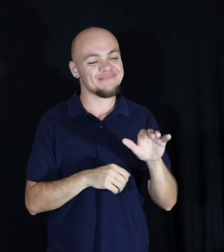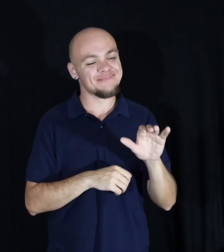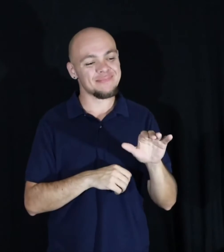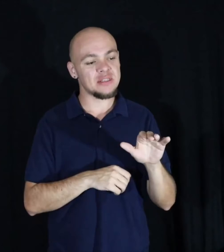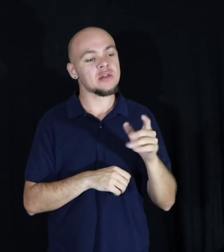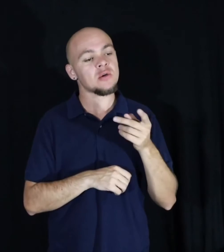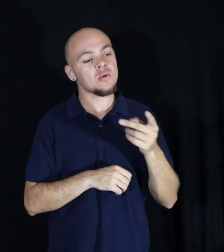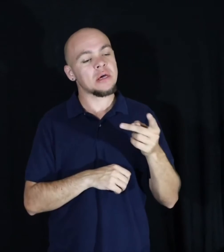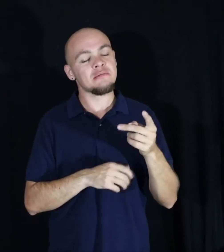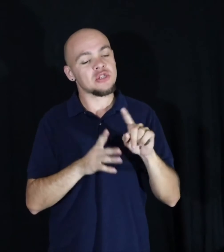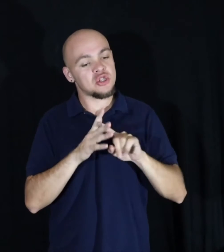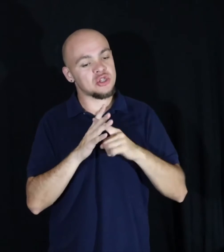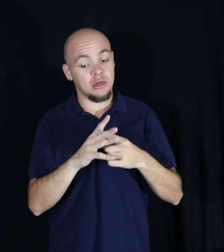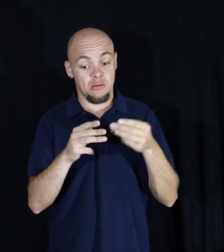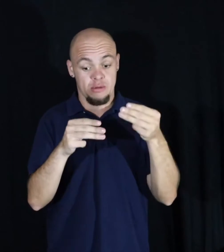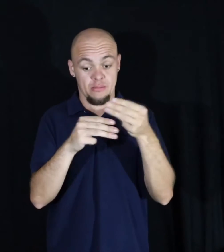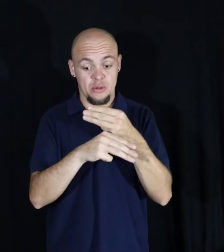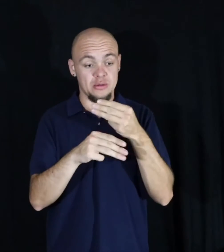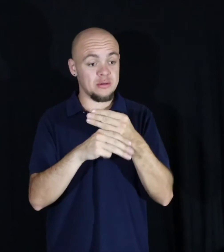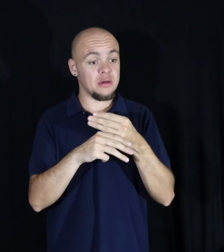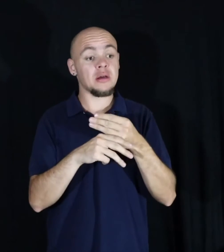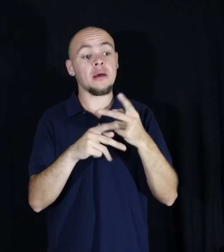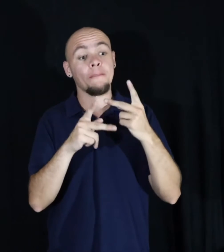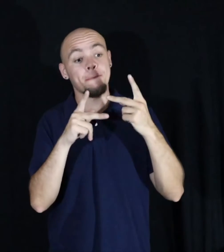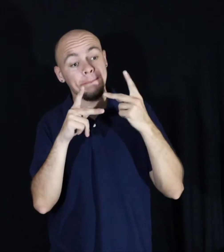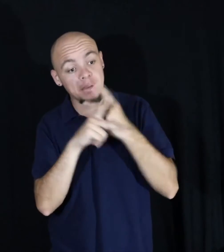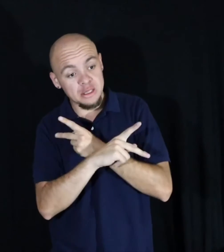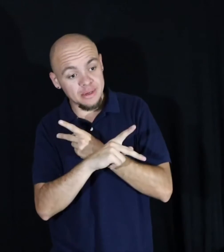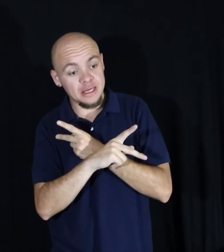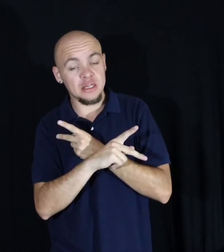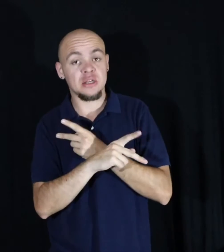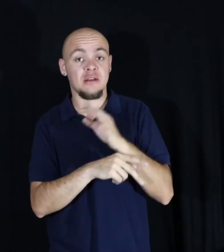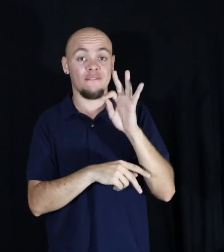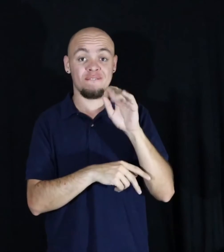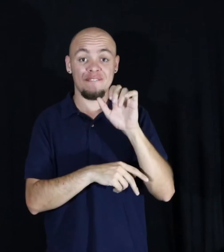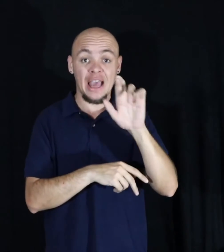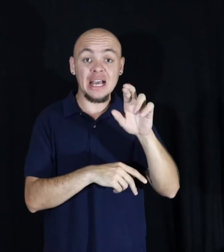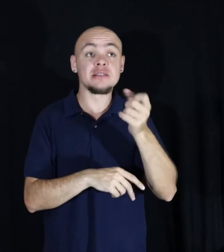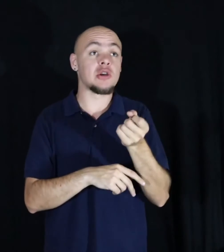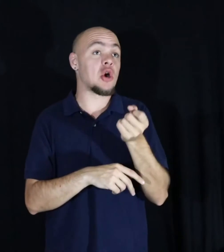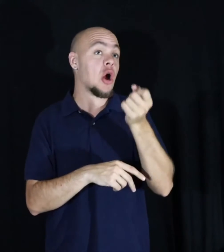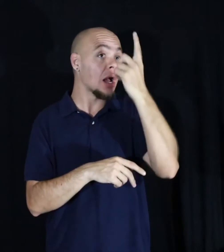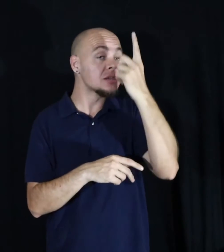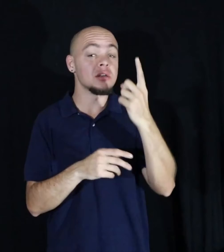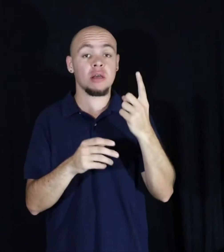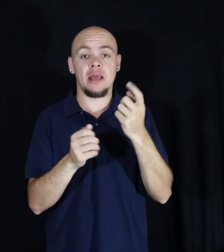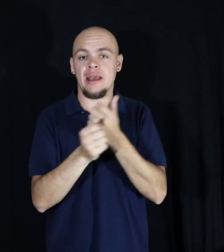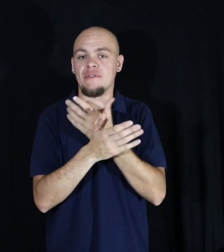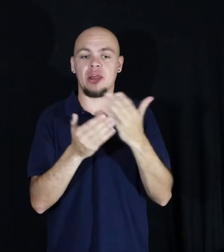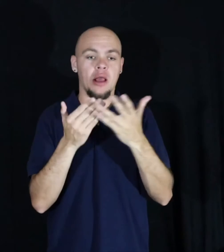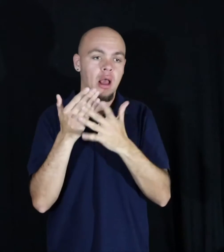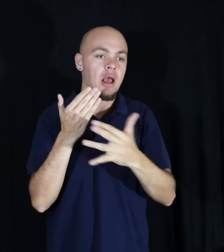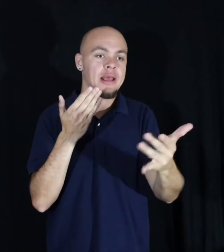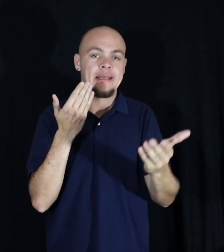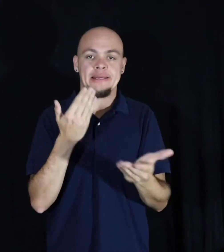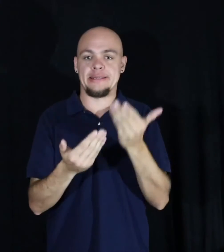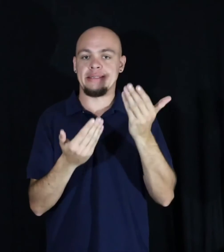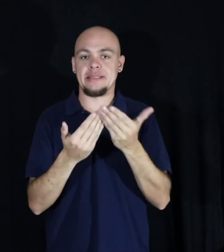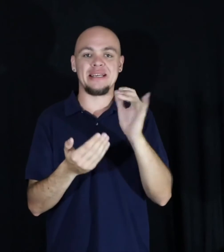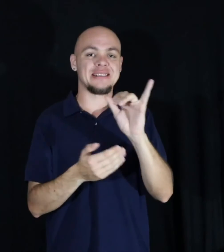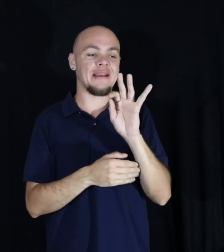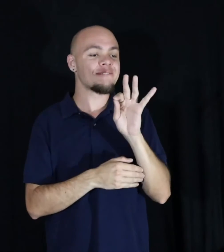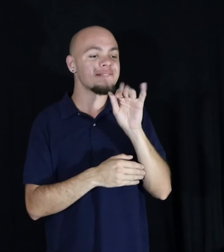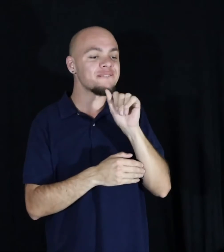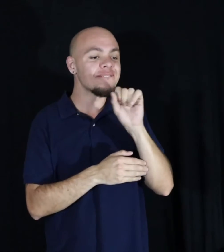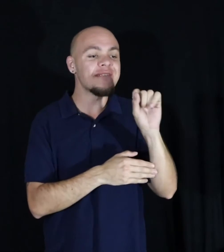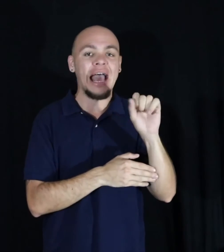we have to start with multiplication, because once you know all your facts by heart, everything gets easier, and it'll be like having a fast pass to every